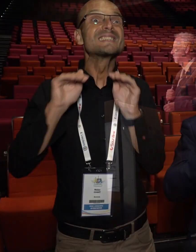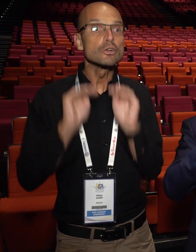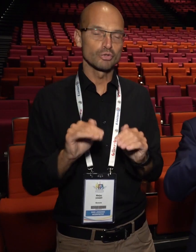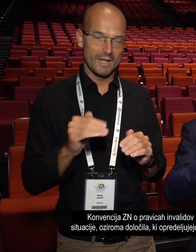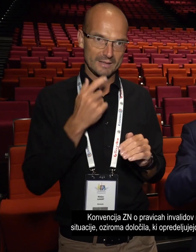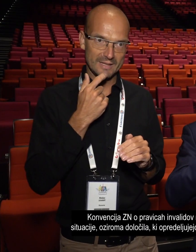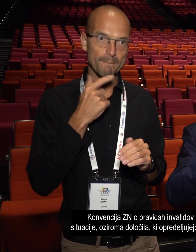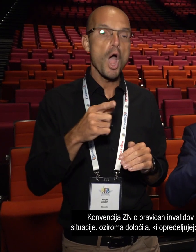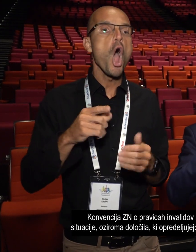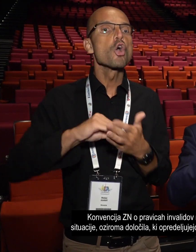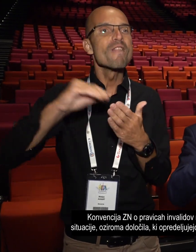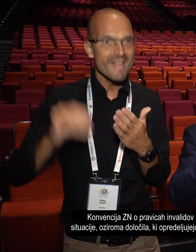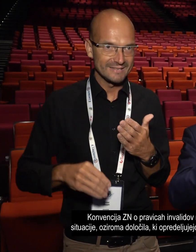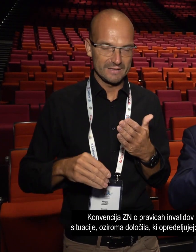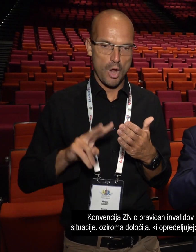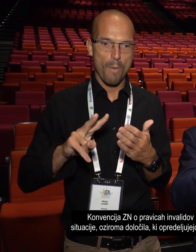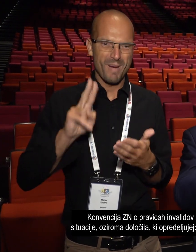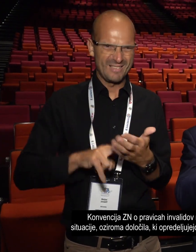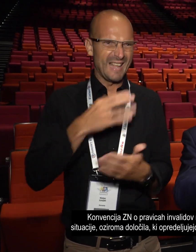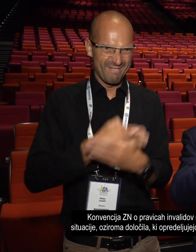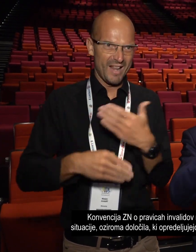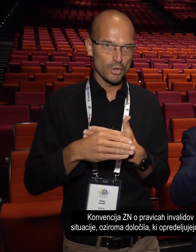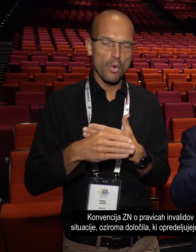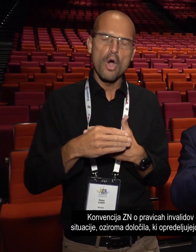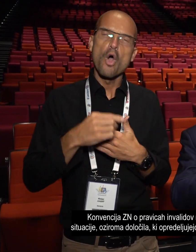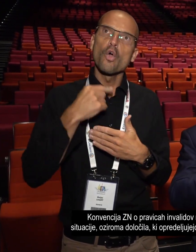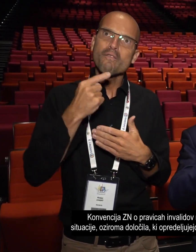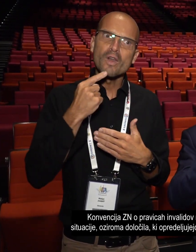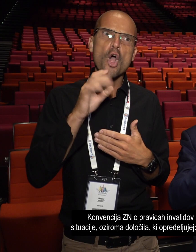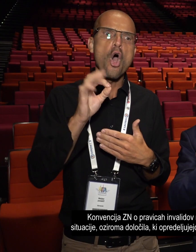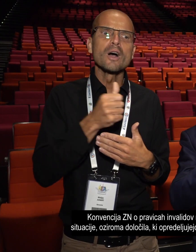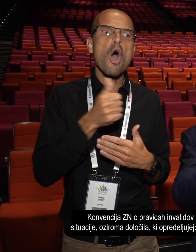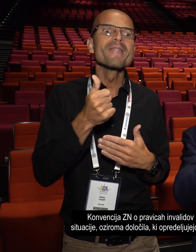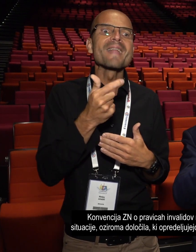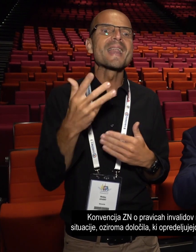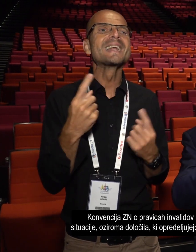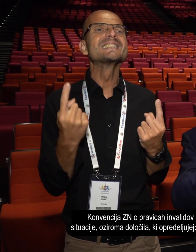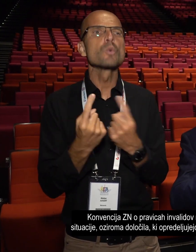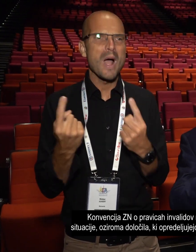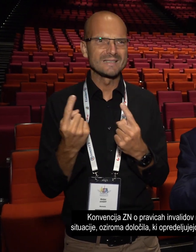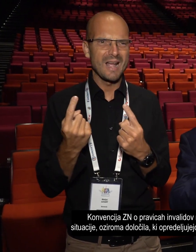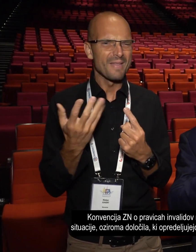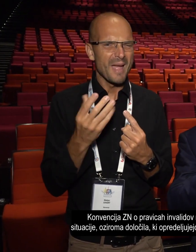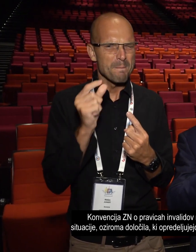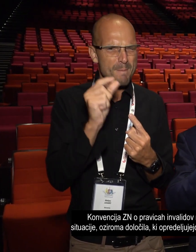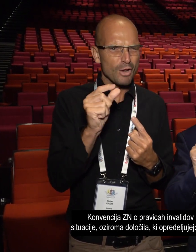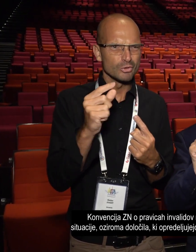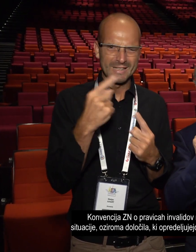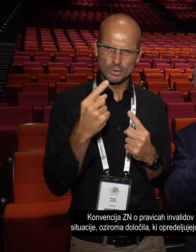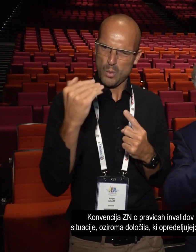The Convention on Persons with Disabilities only addresses certain situations. There's only a few provisions which deal with the